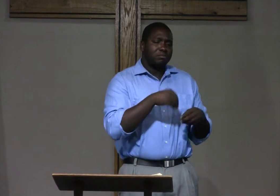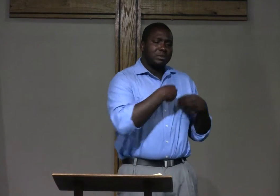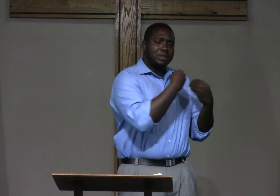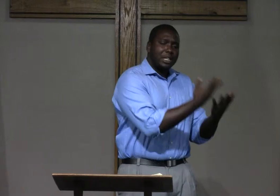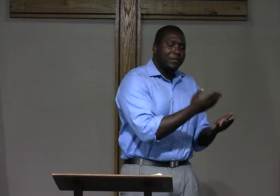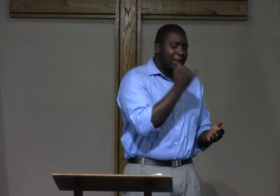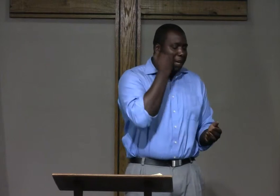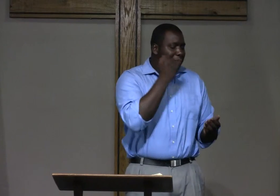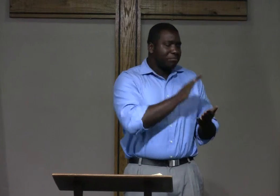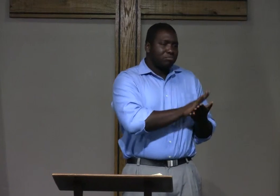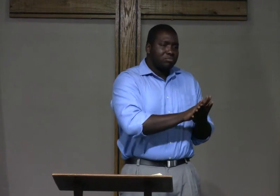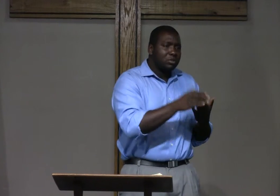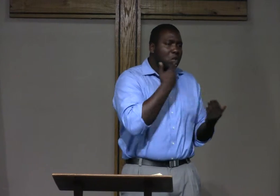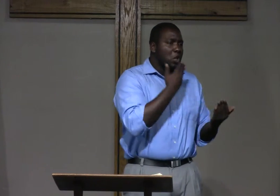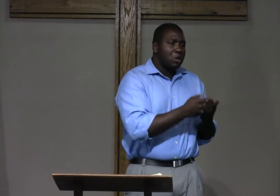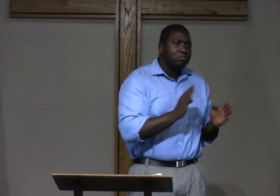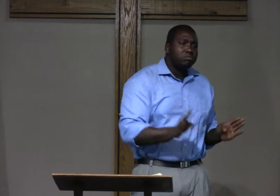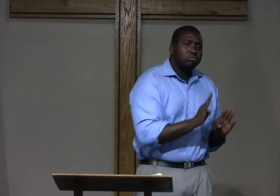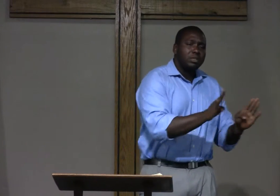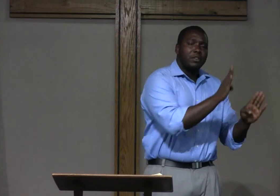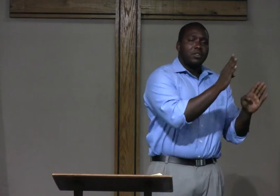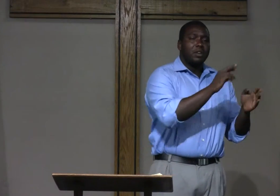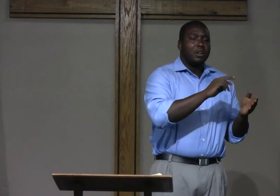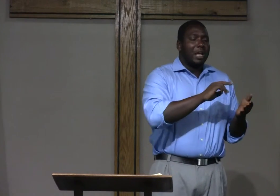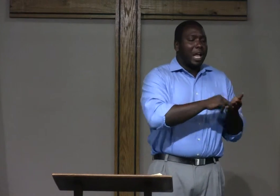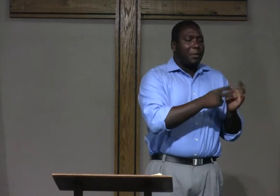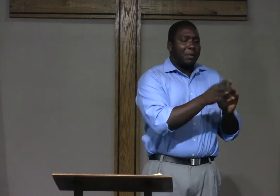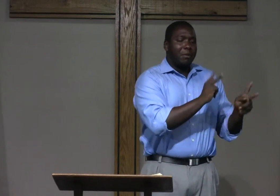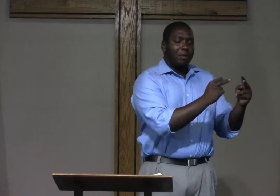If we show faith and